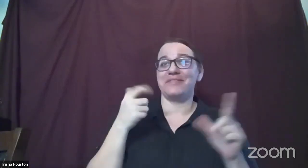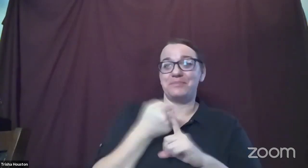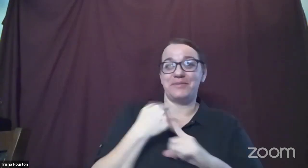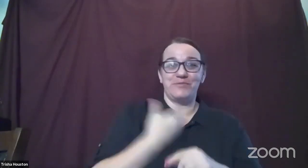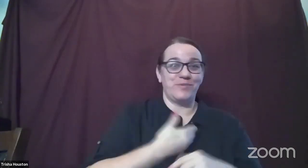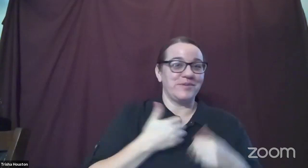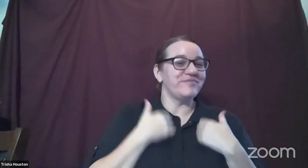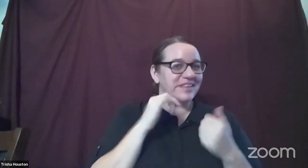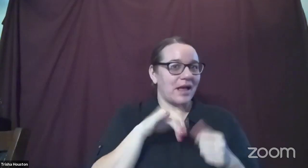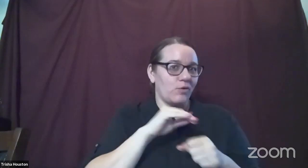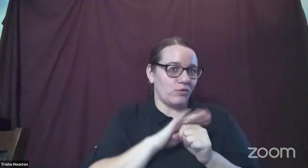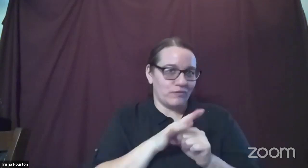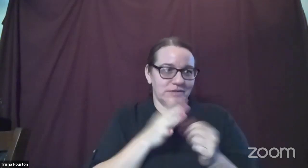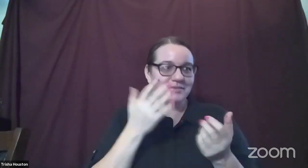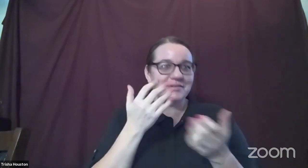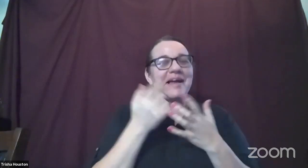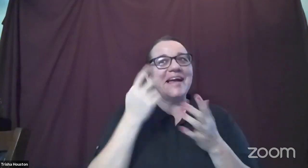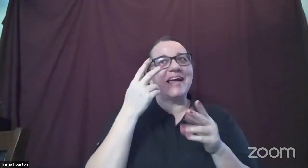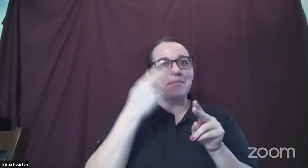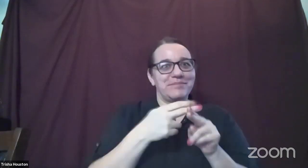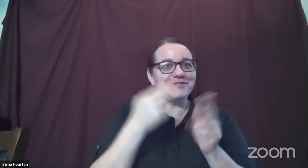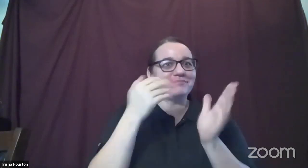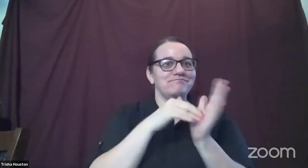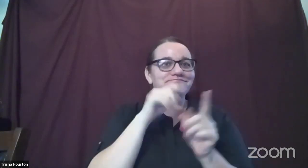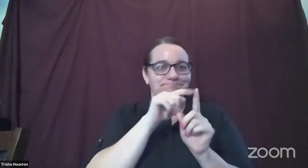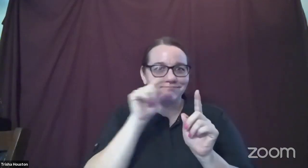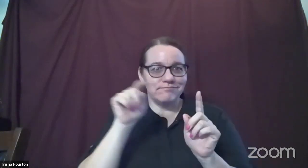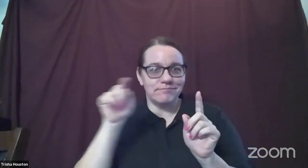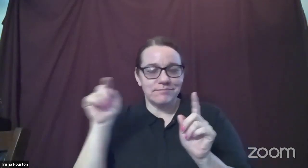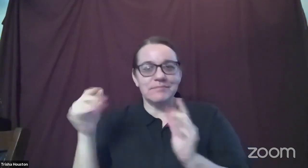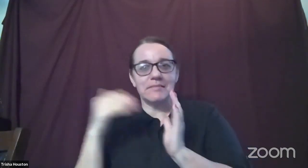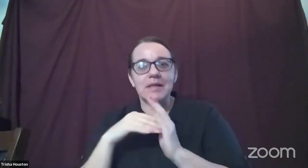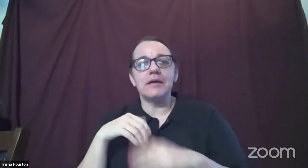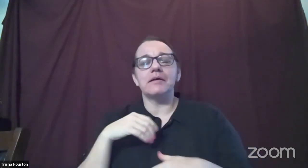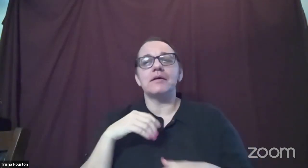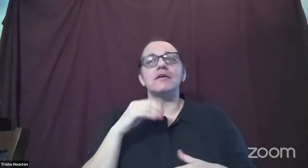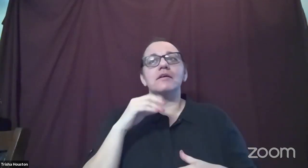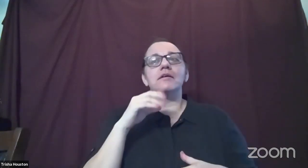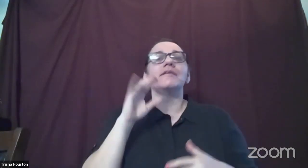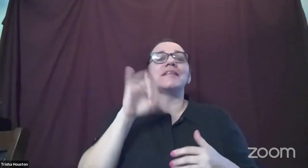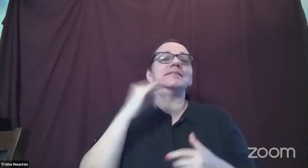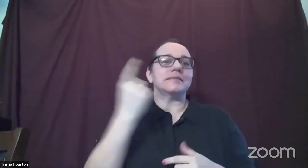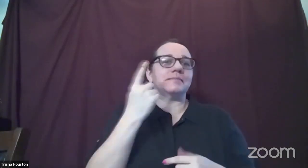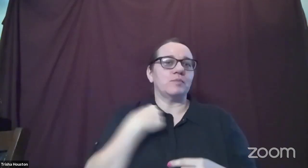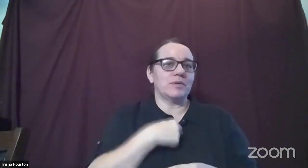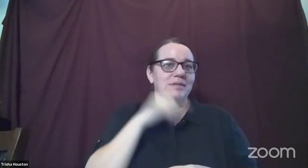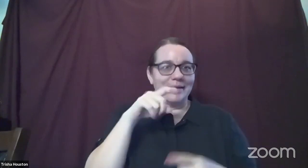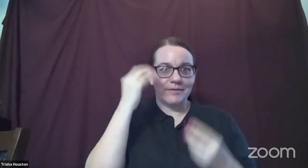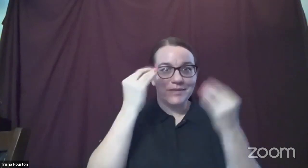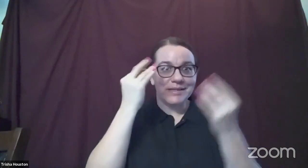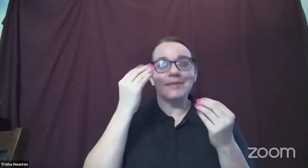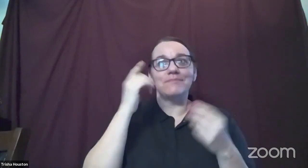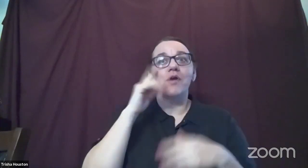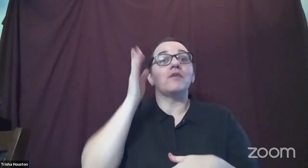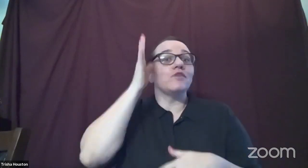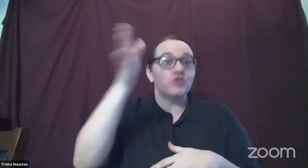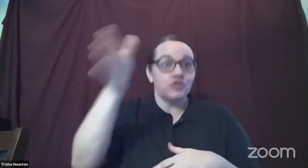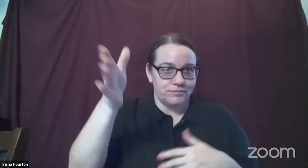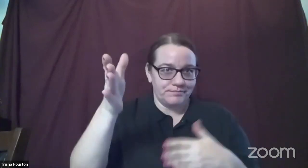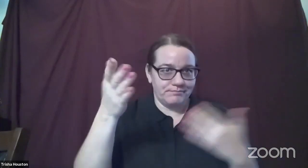I do see that COVID has had a big impact on our community. And this is something we need